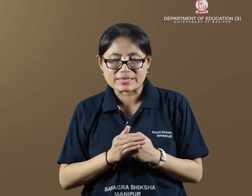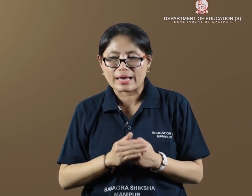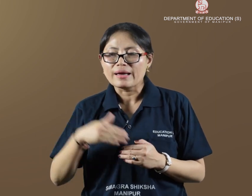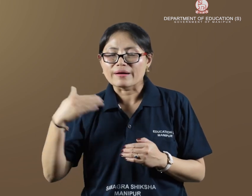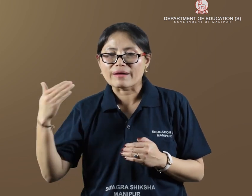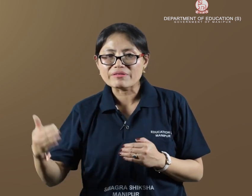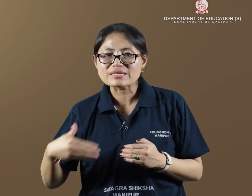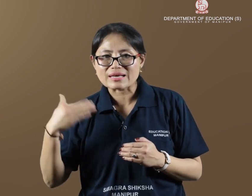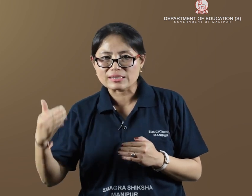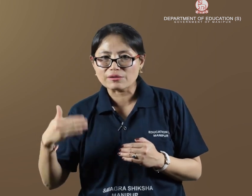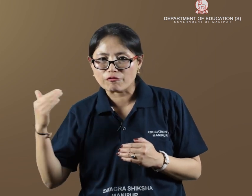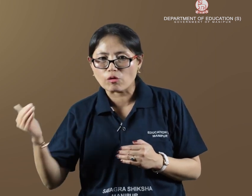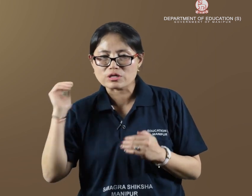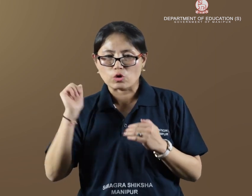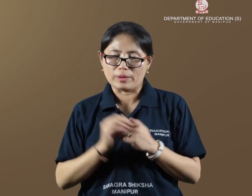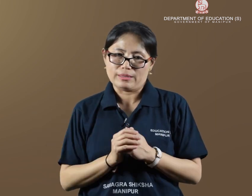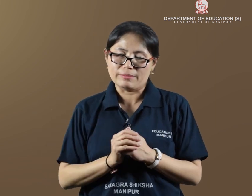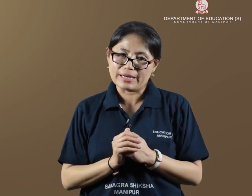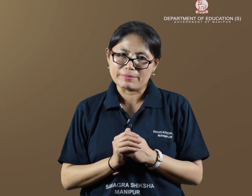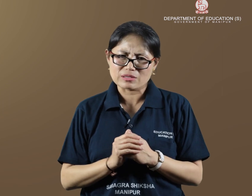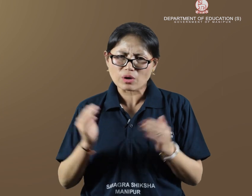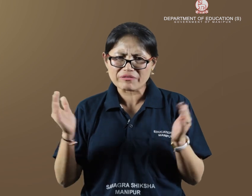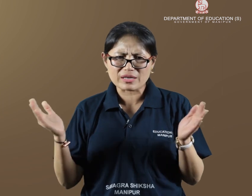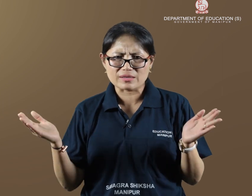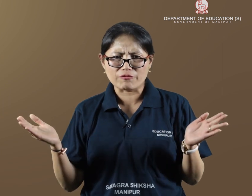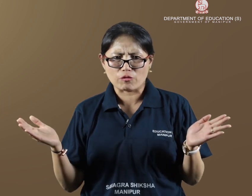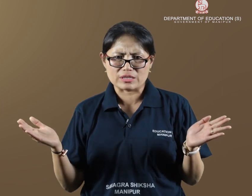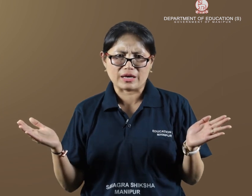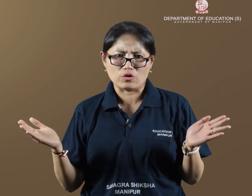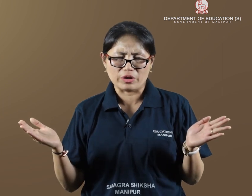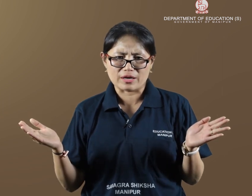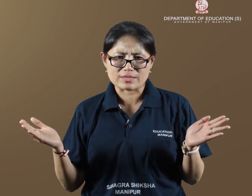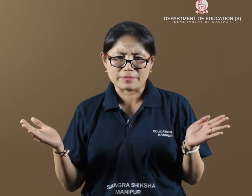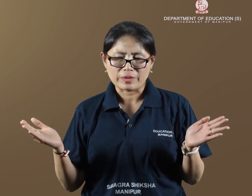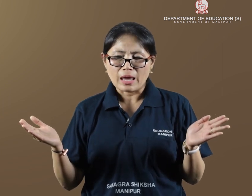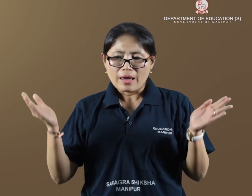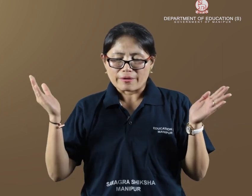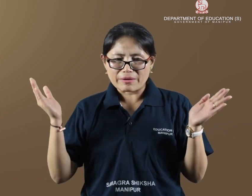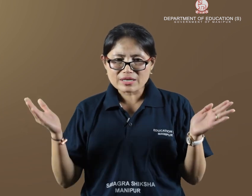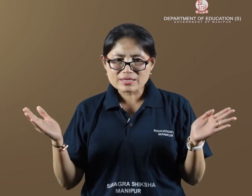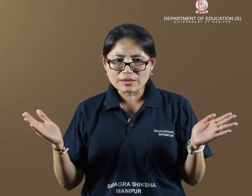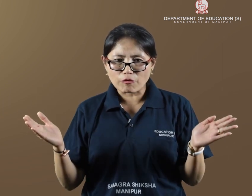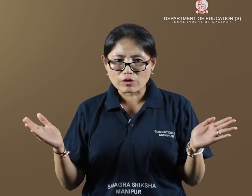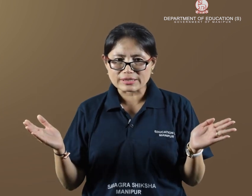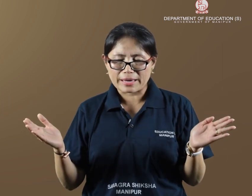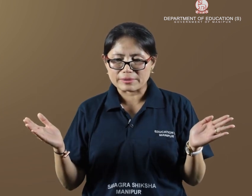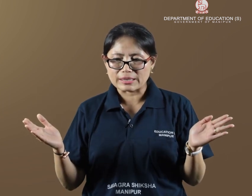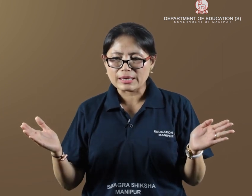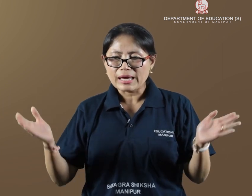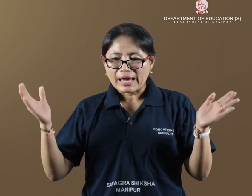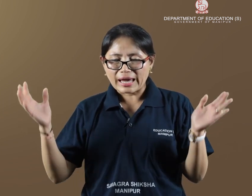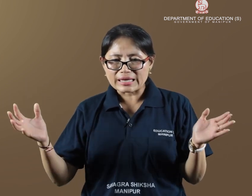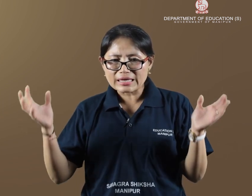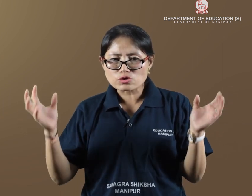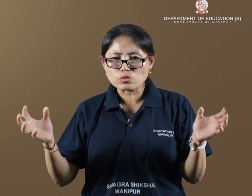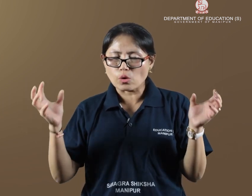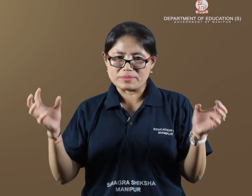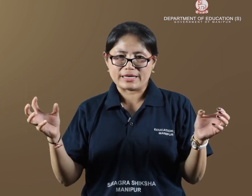se gravitational force ko ba male me so gravitational force de kai no yeng ase gravitational force na hai badi any two object